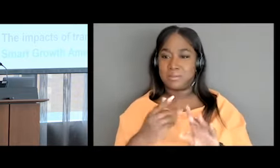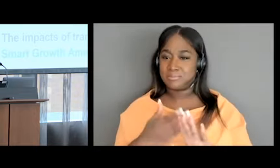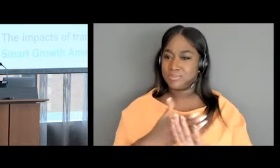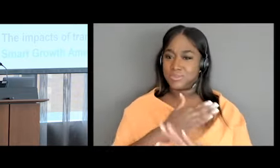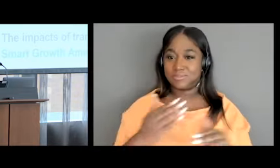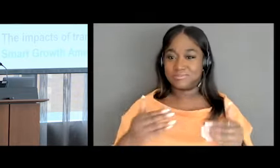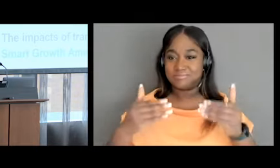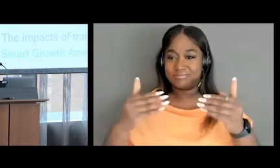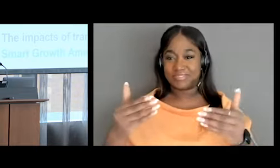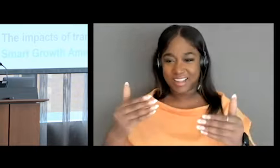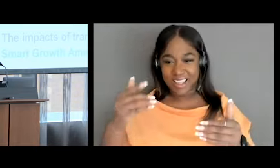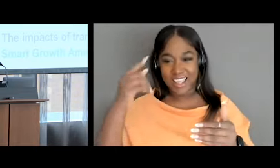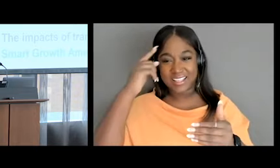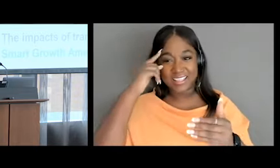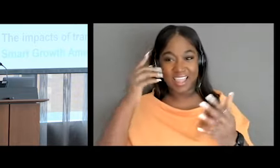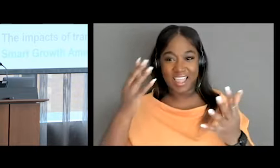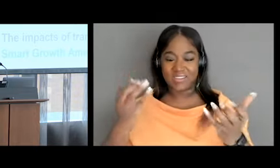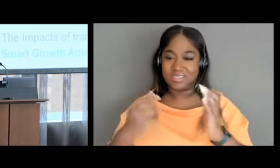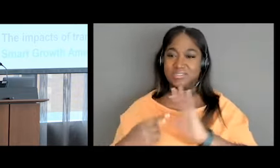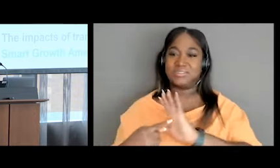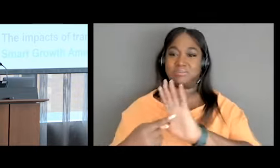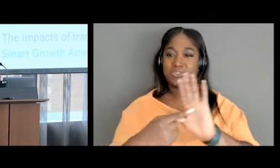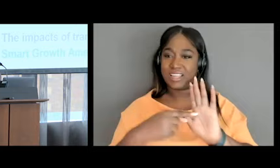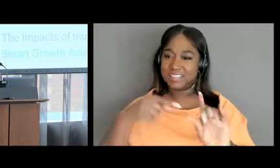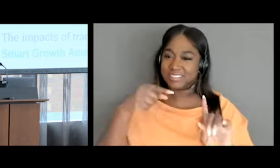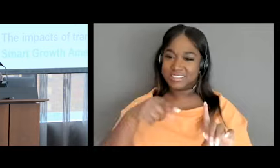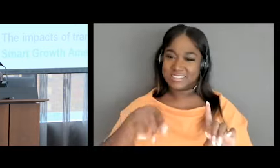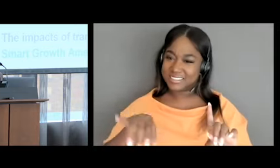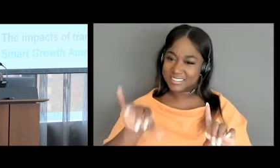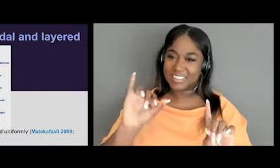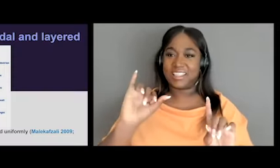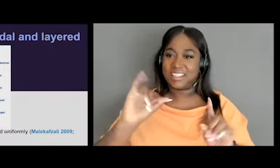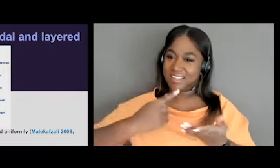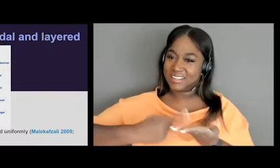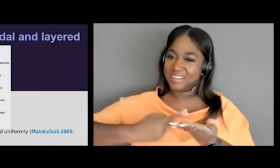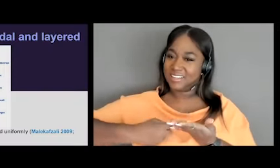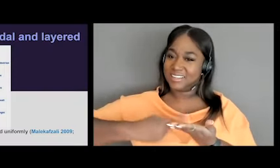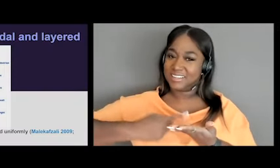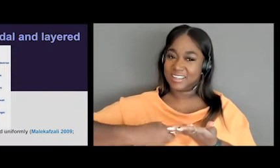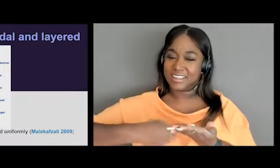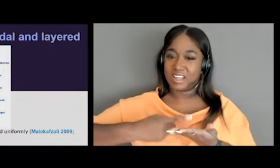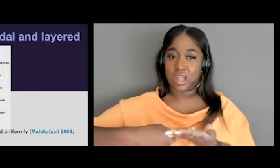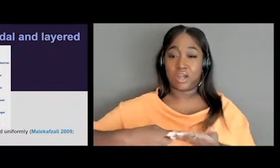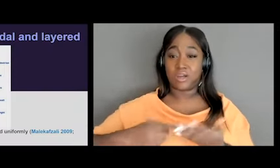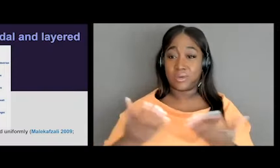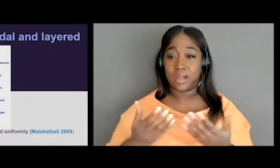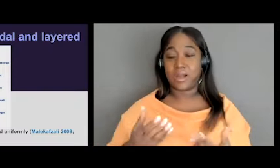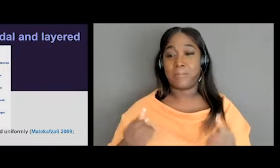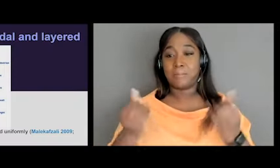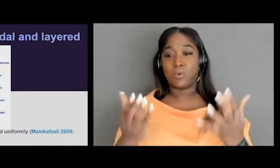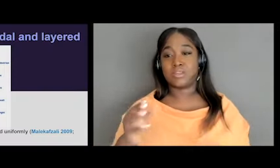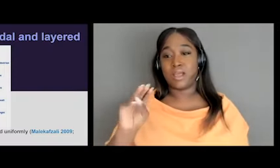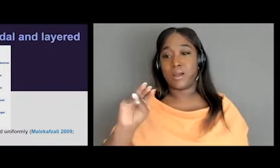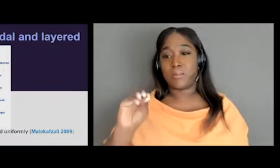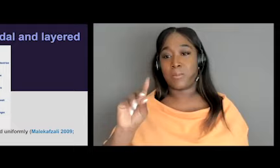demonstrate that this is still a thing, that multimodal and layered transportation is where we are